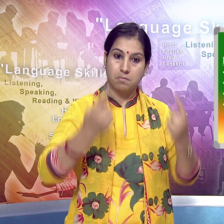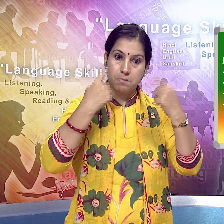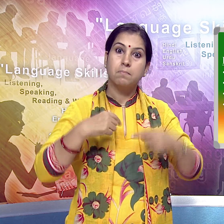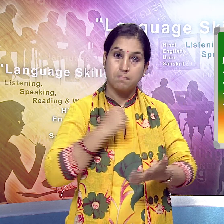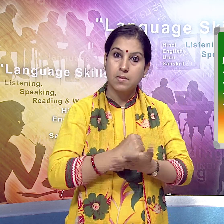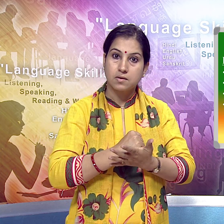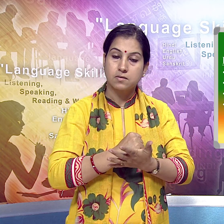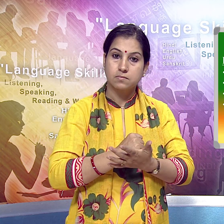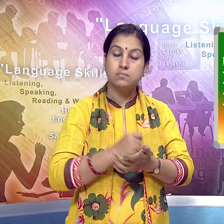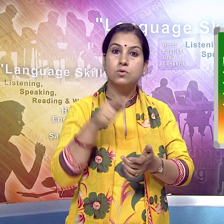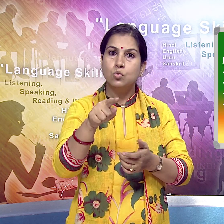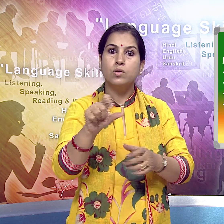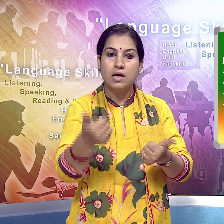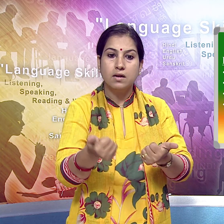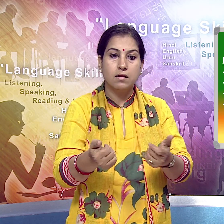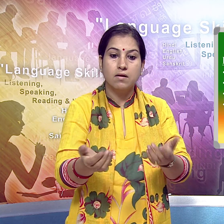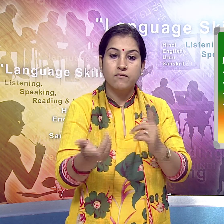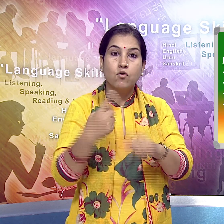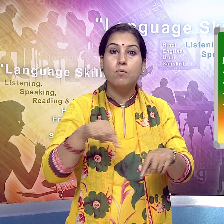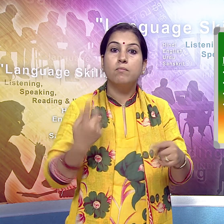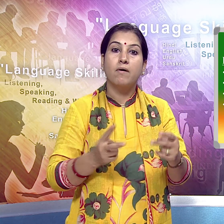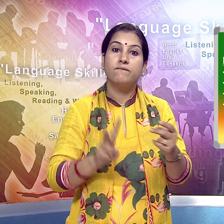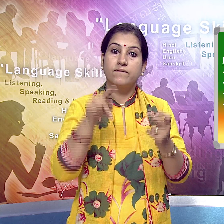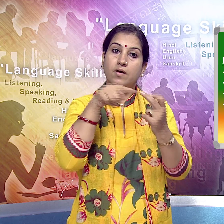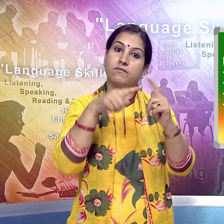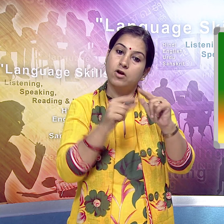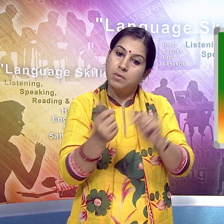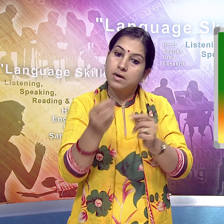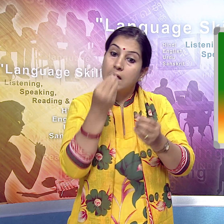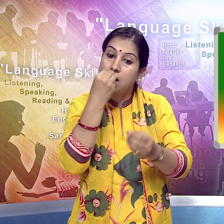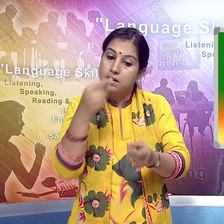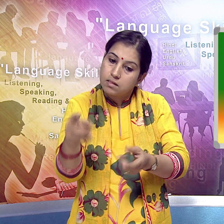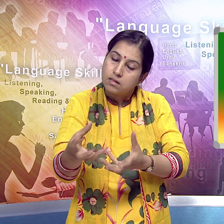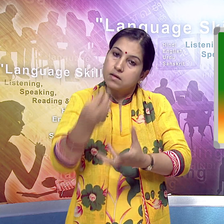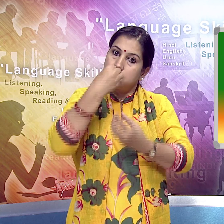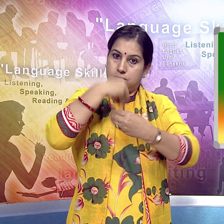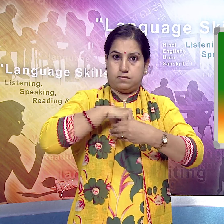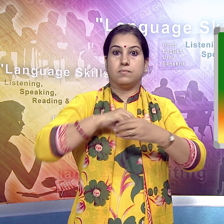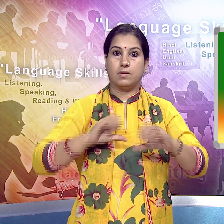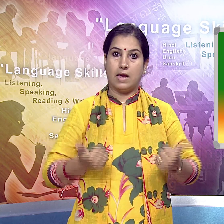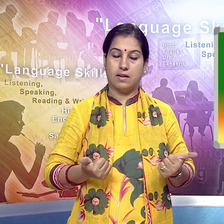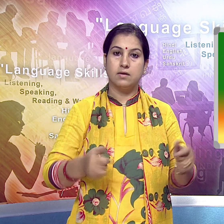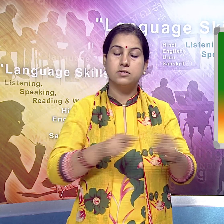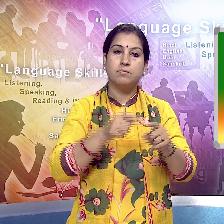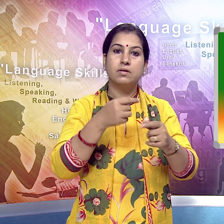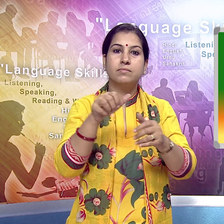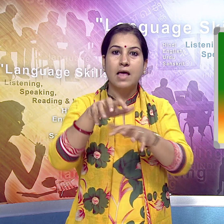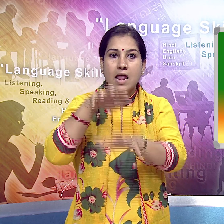which you can obtain from vitamin A directly from the animal food sources